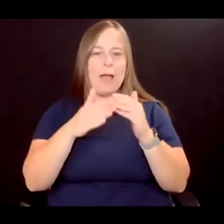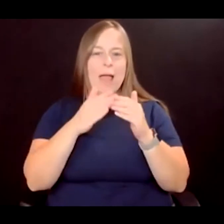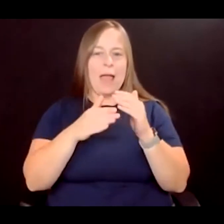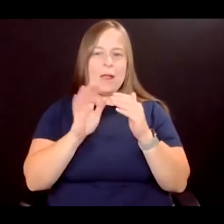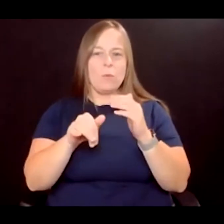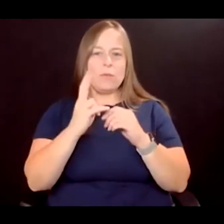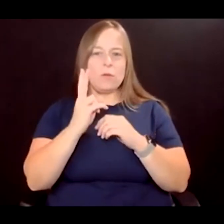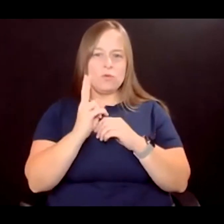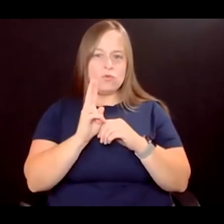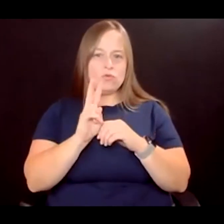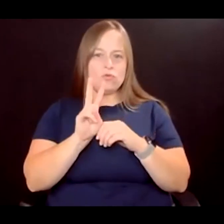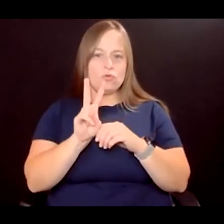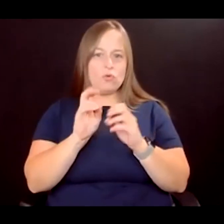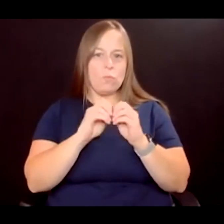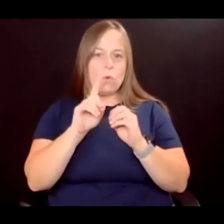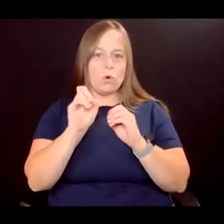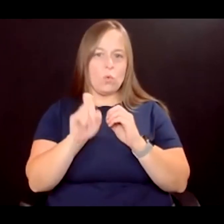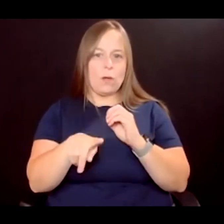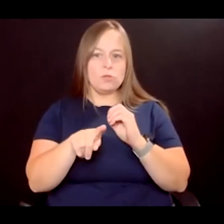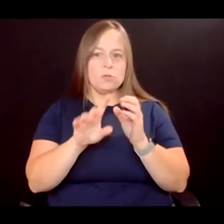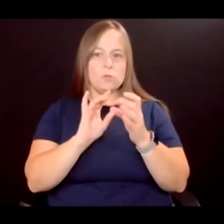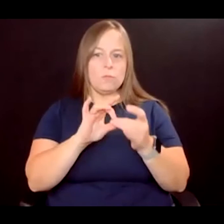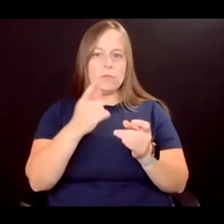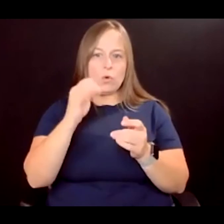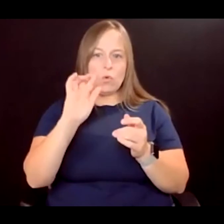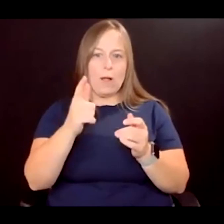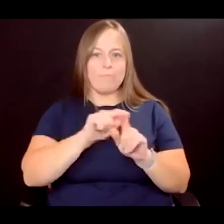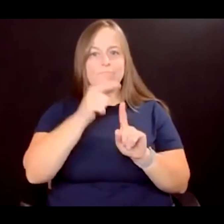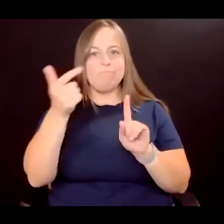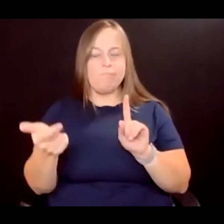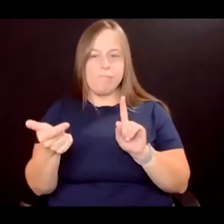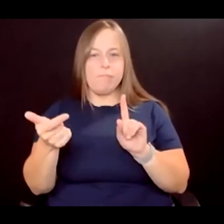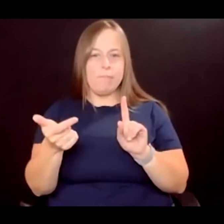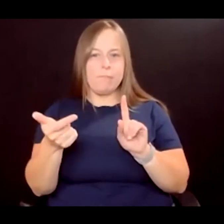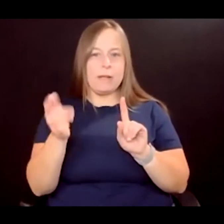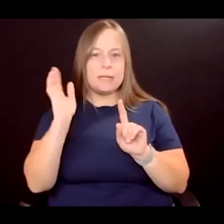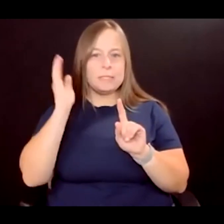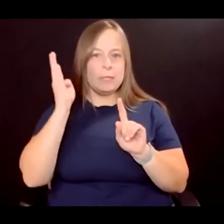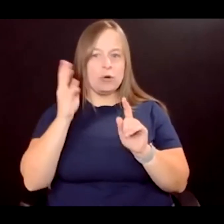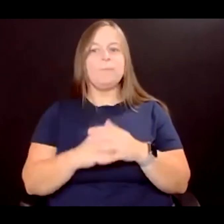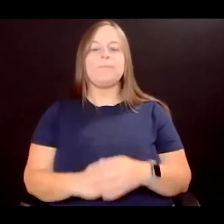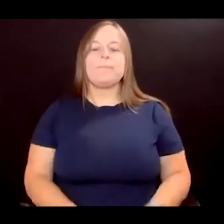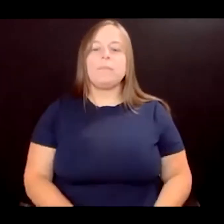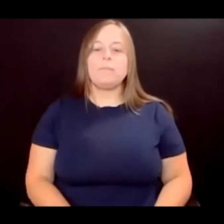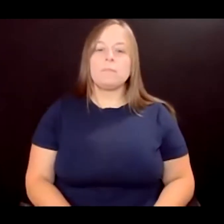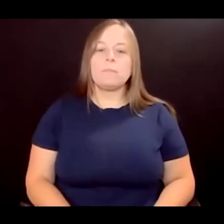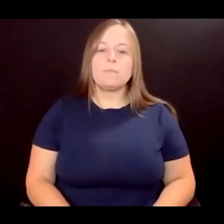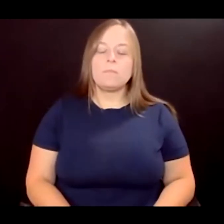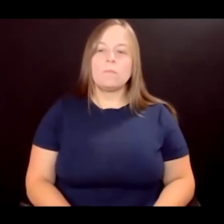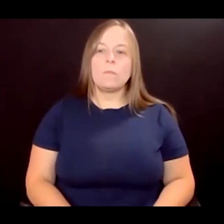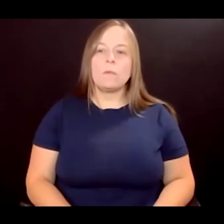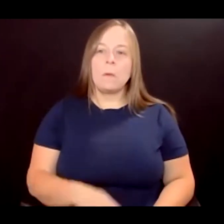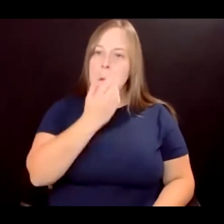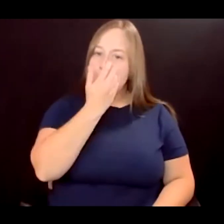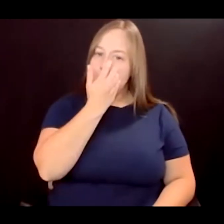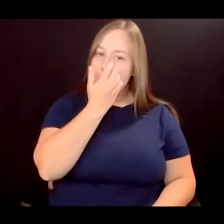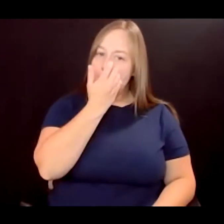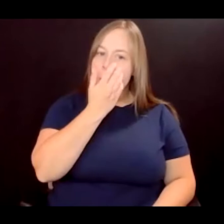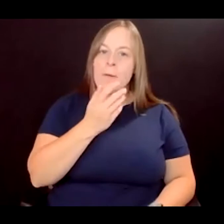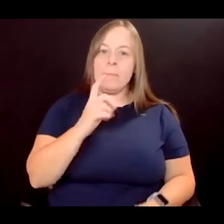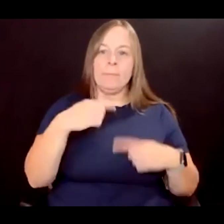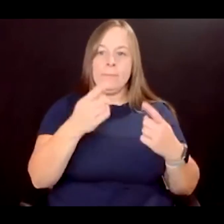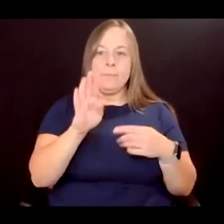good luck with some of the staff at City Hall, especially when you start to get involved, like I have the past 3